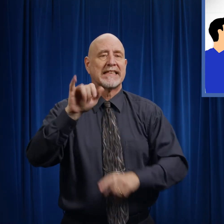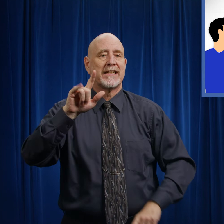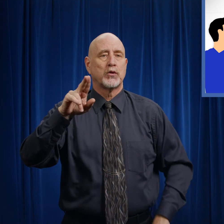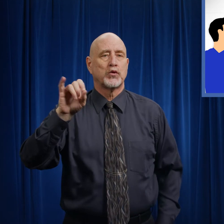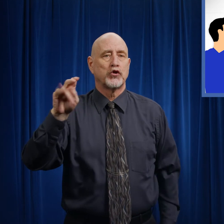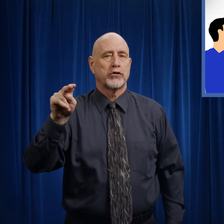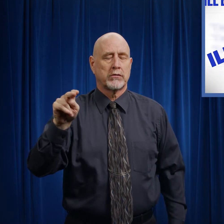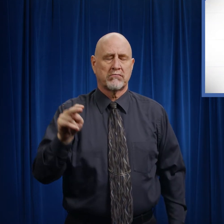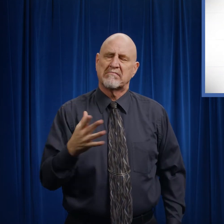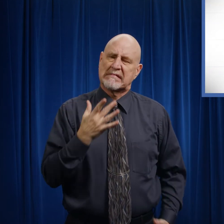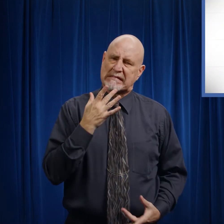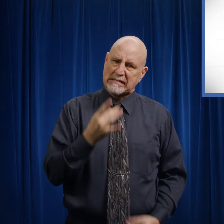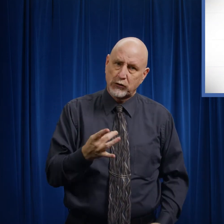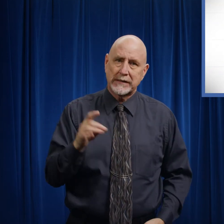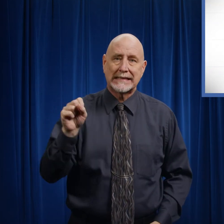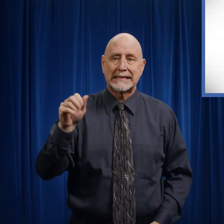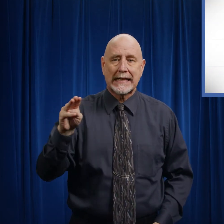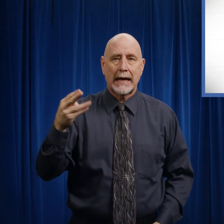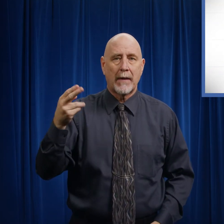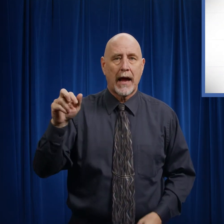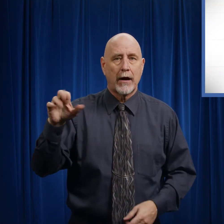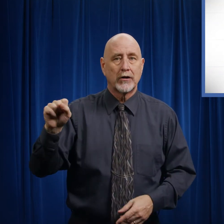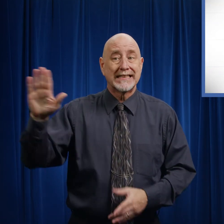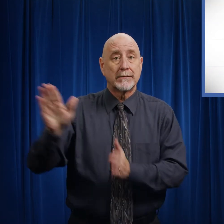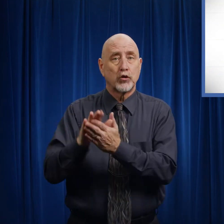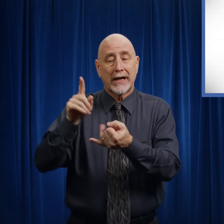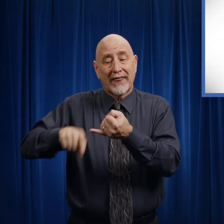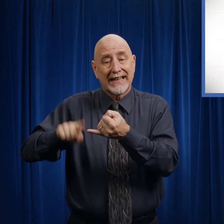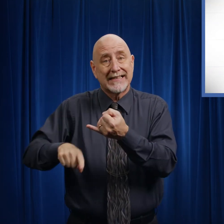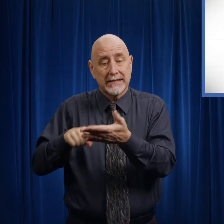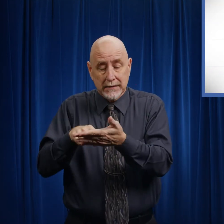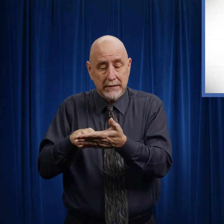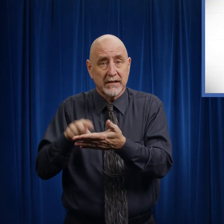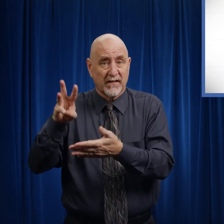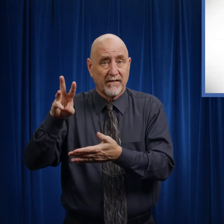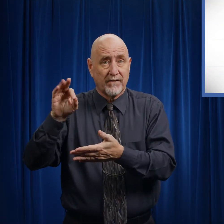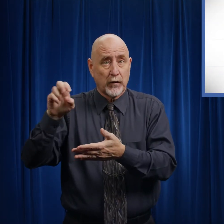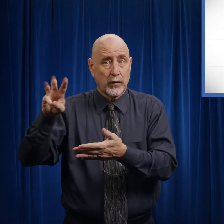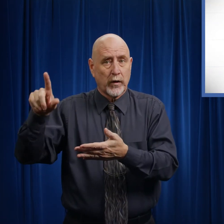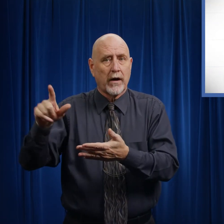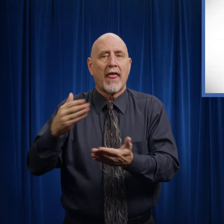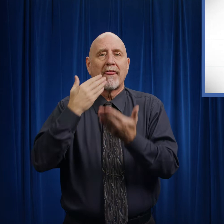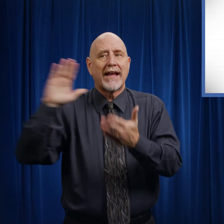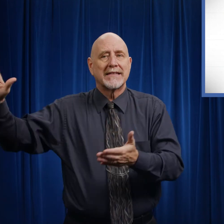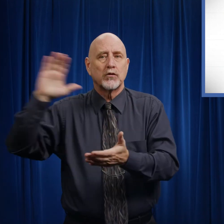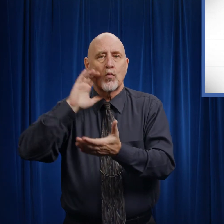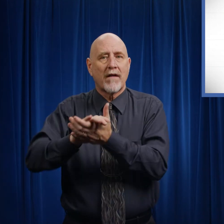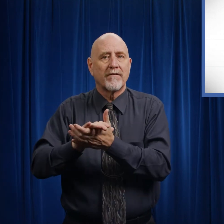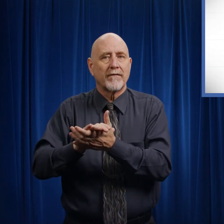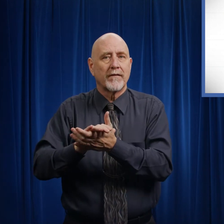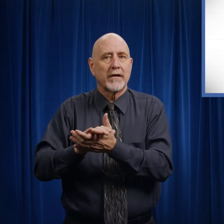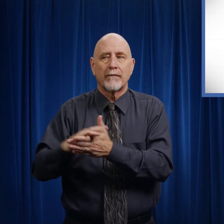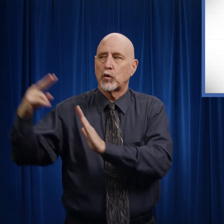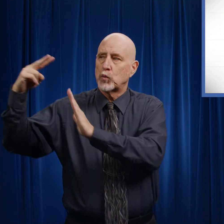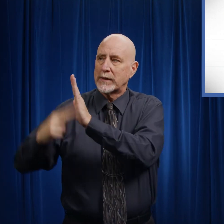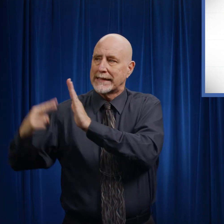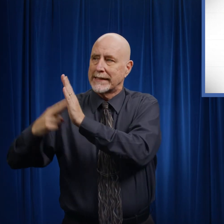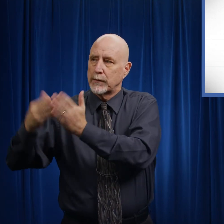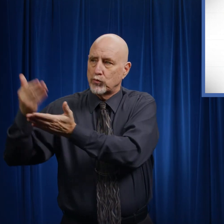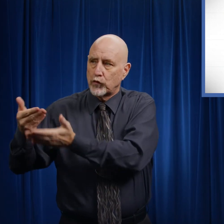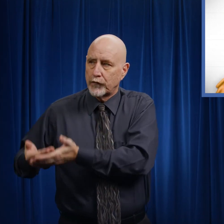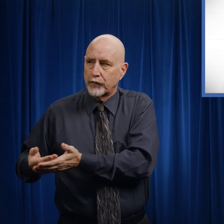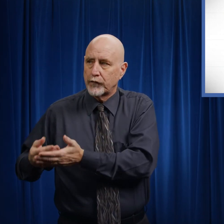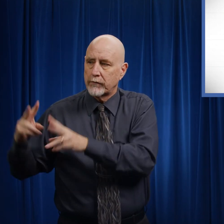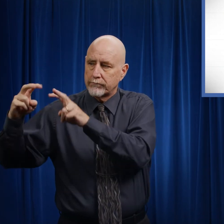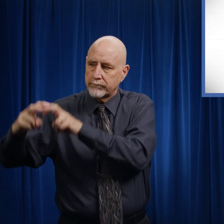an illusion. I find it very interesting that Sam Harris, at the end of his book on free will, thanks his wife for